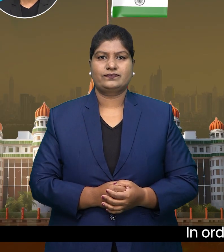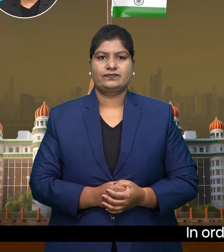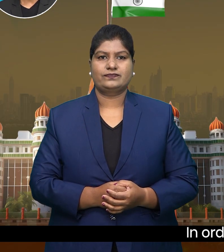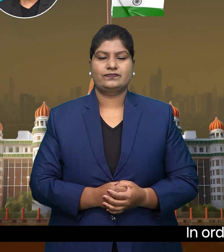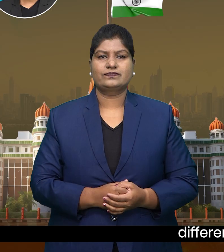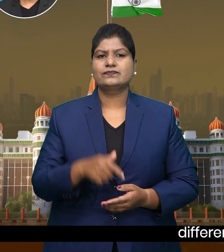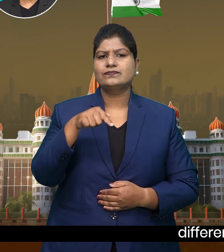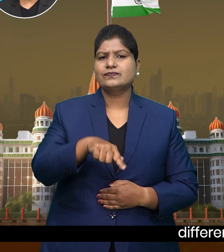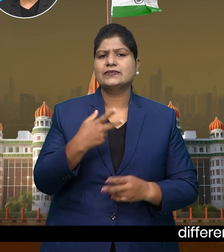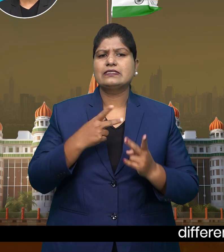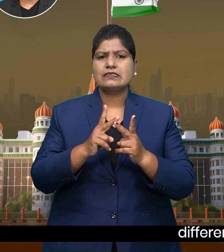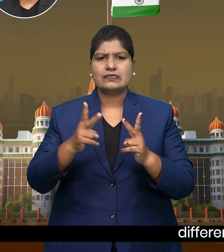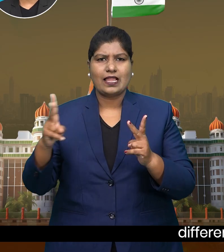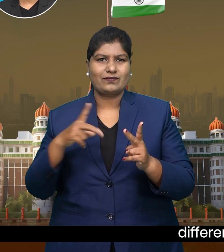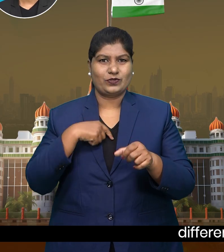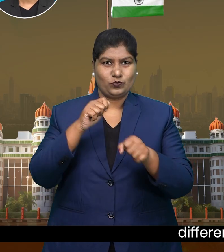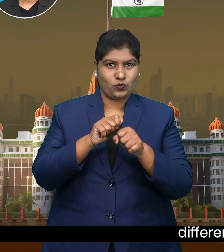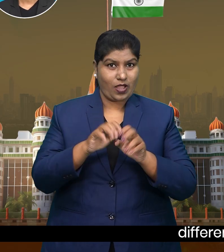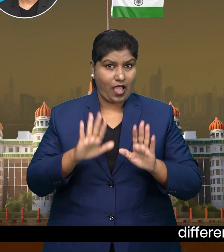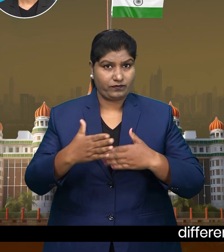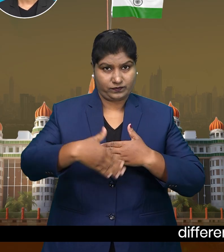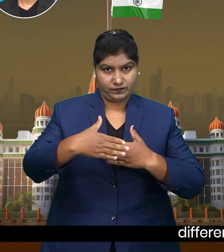In order to carry out different type of works,